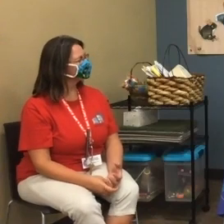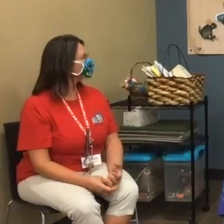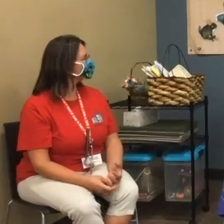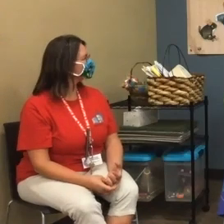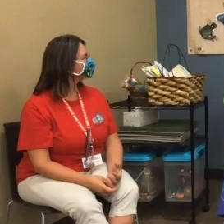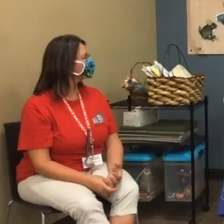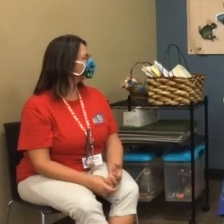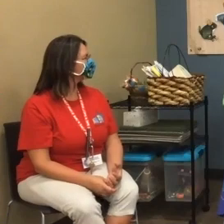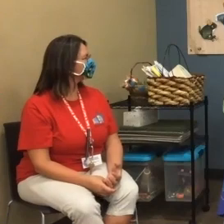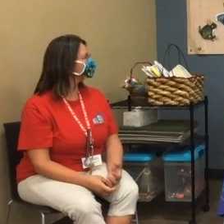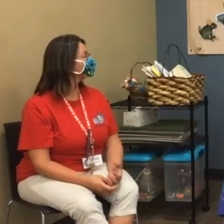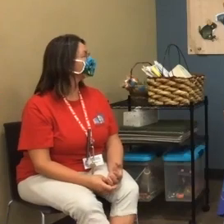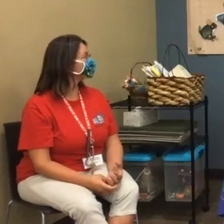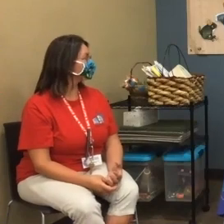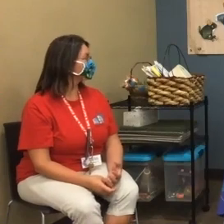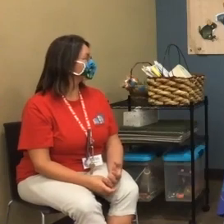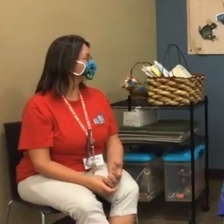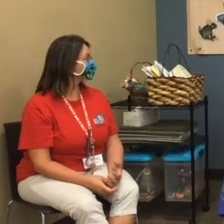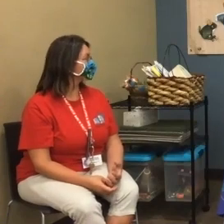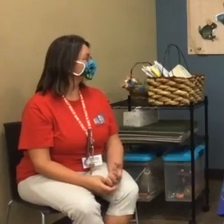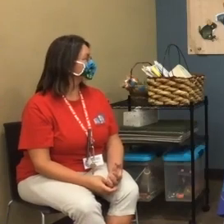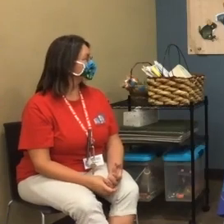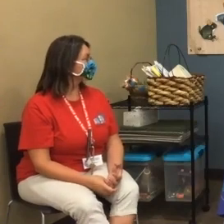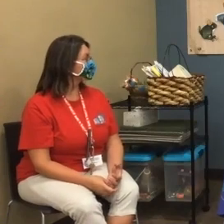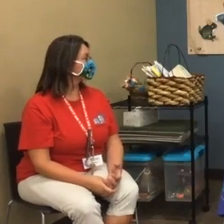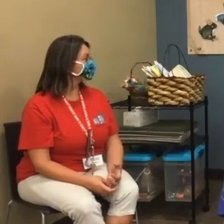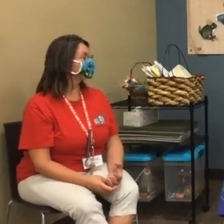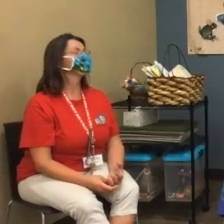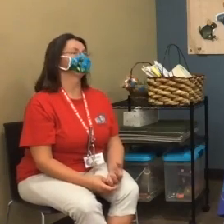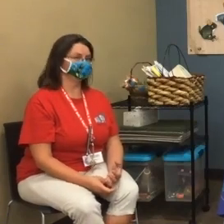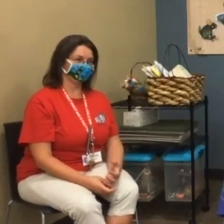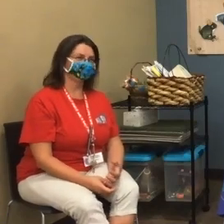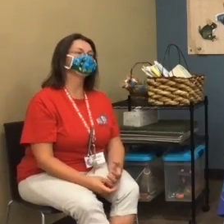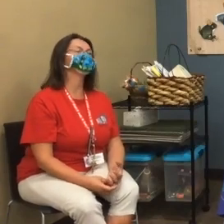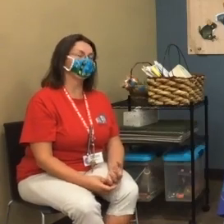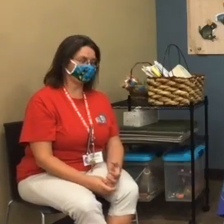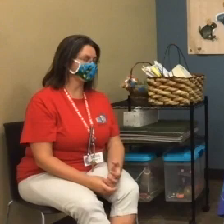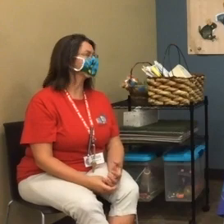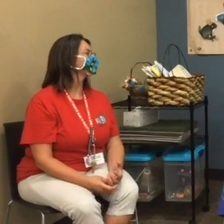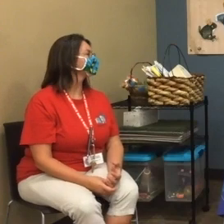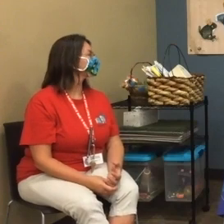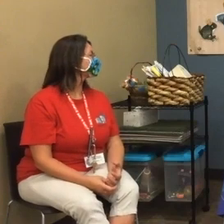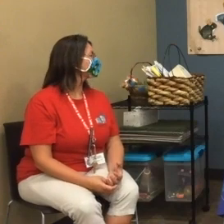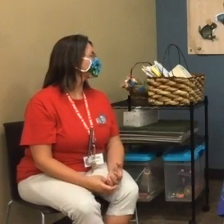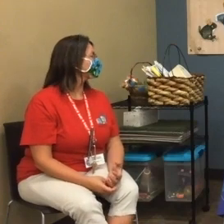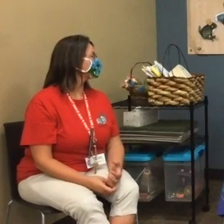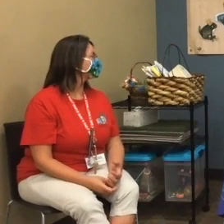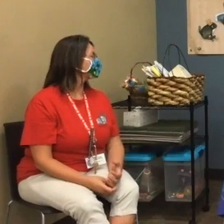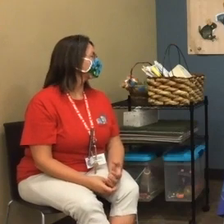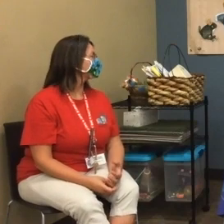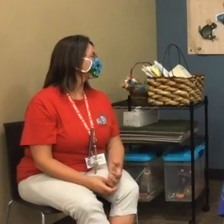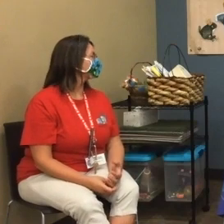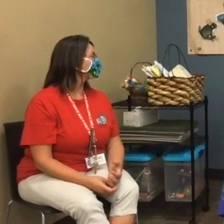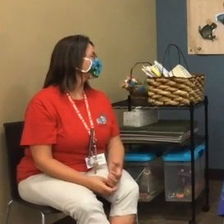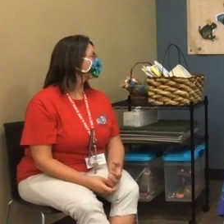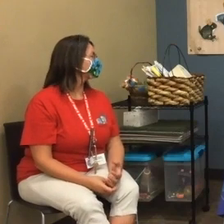with us. Don't forget that you can check out all the books and videos that you want. Yep. You just have to get on the catalog